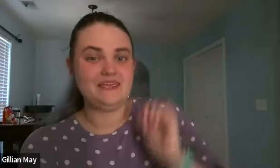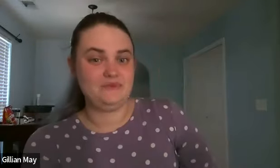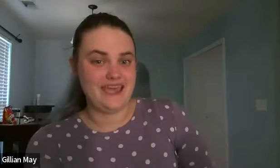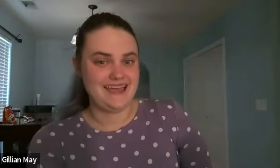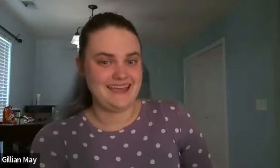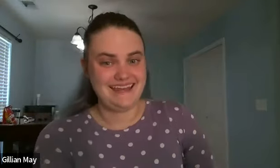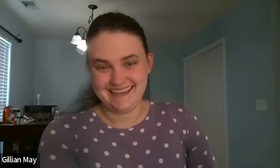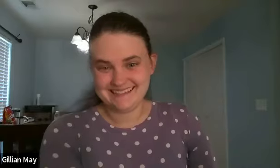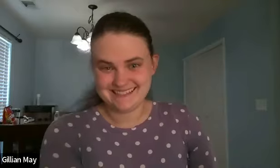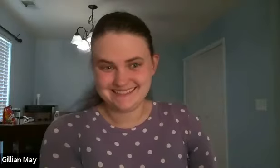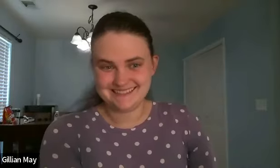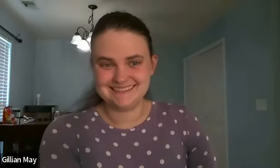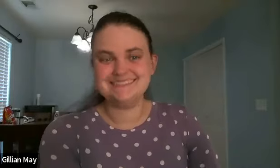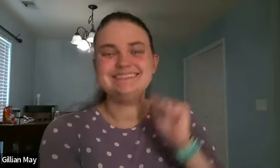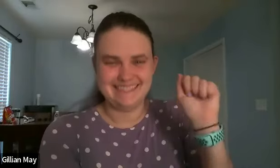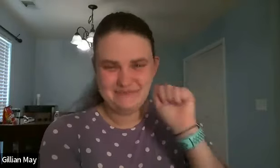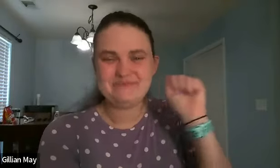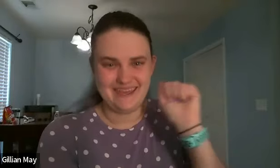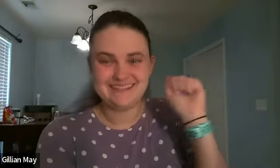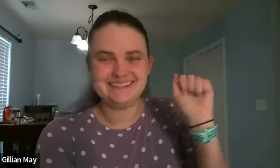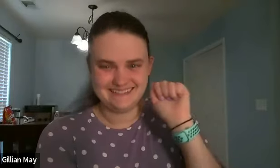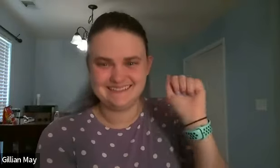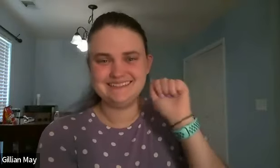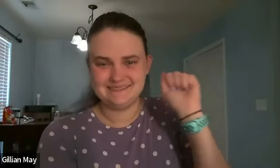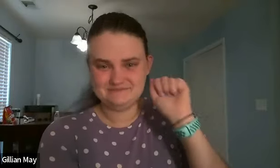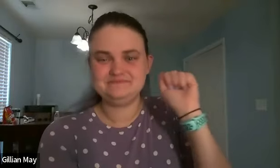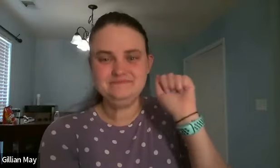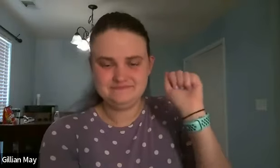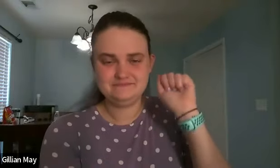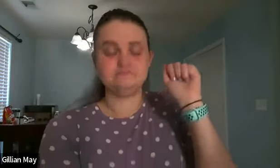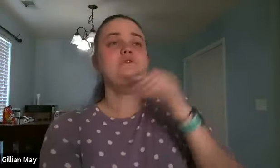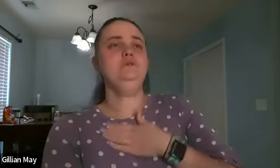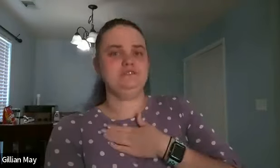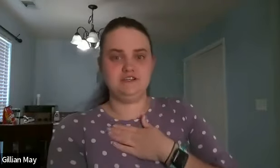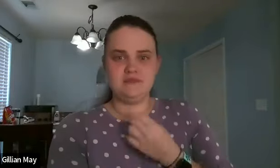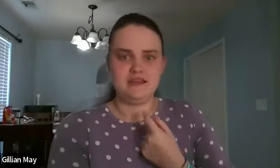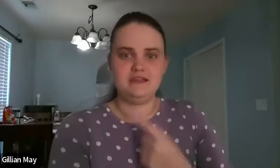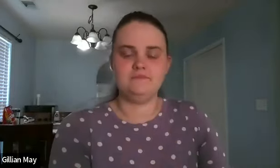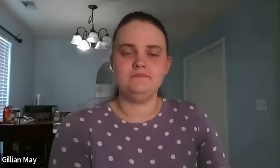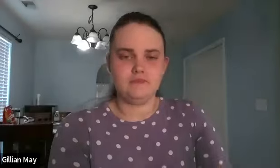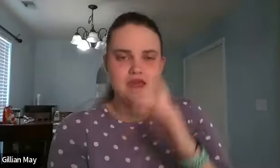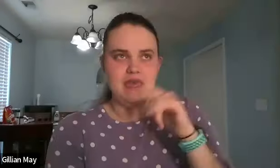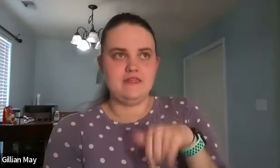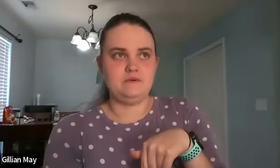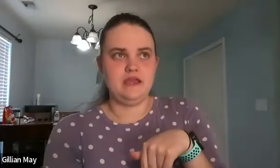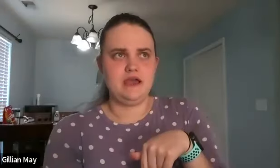Then we had aunt. Yep, aunt. Oh, excuse me, I had a hiccup. And then we